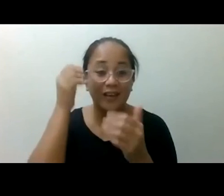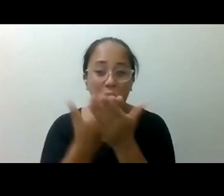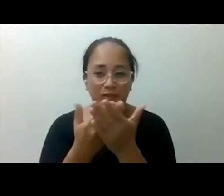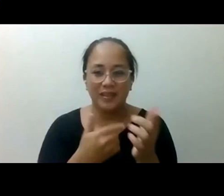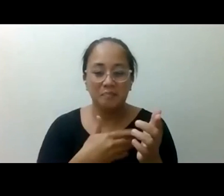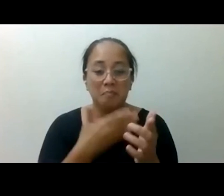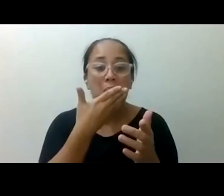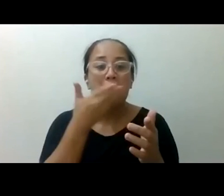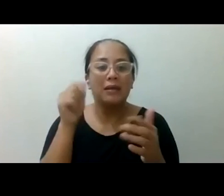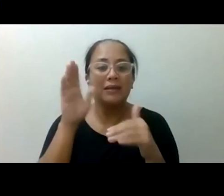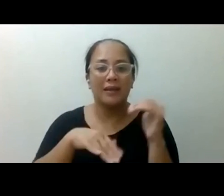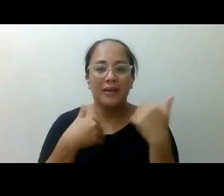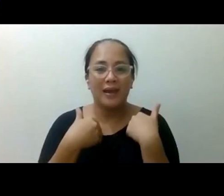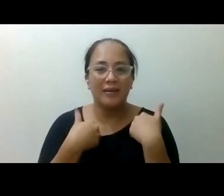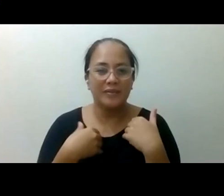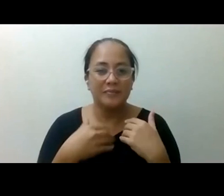Yeah,